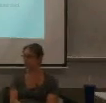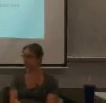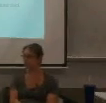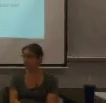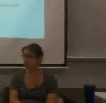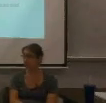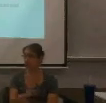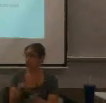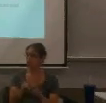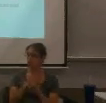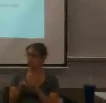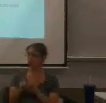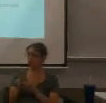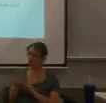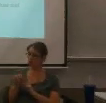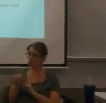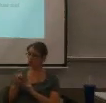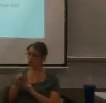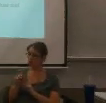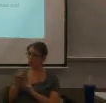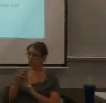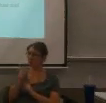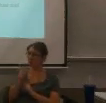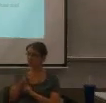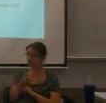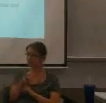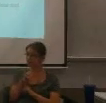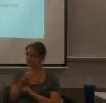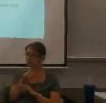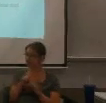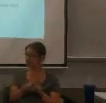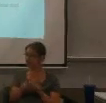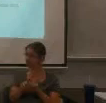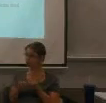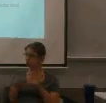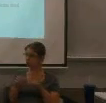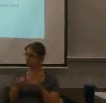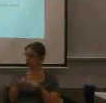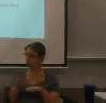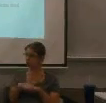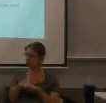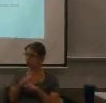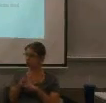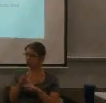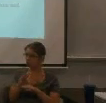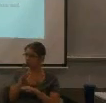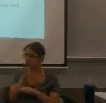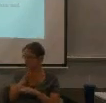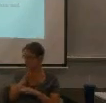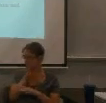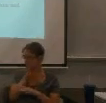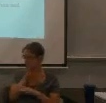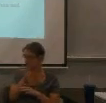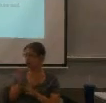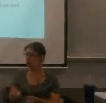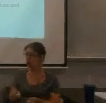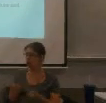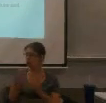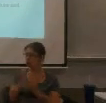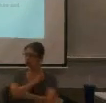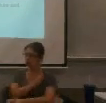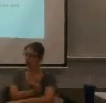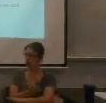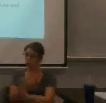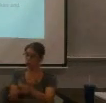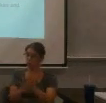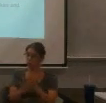also, units of heat are also dependent upon water. How much energy it